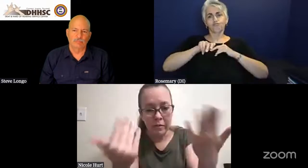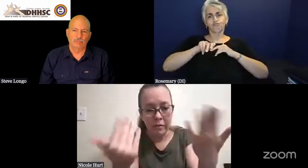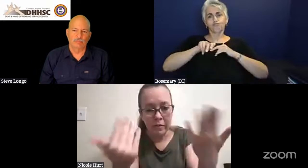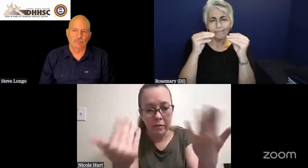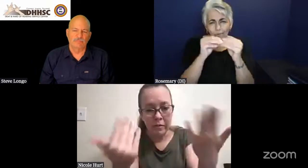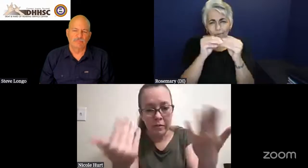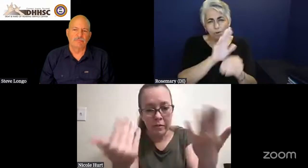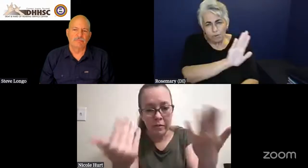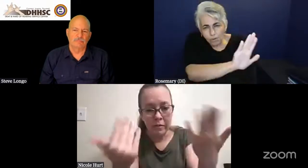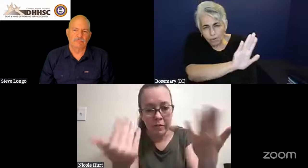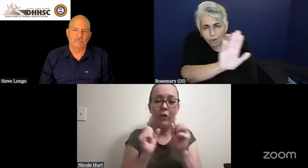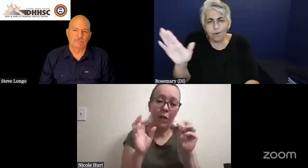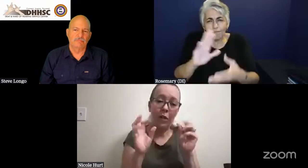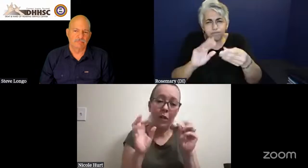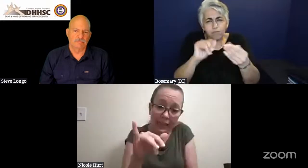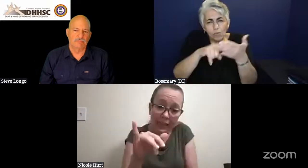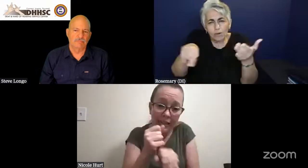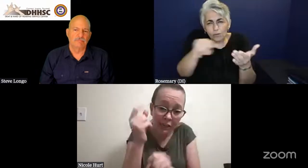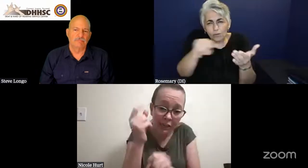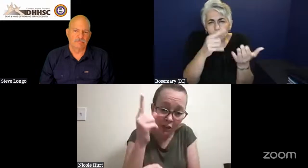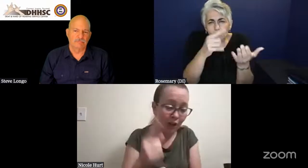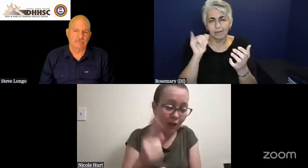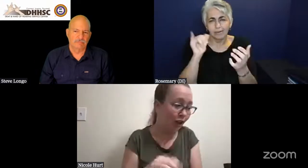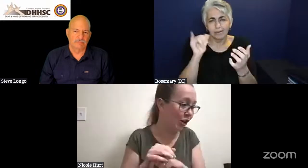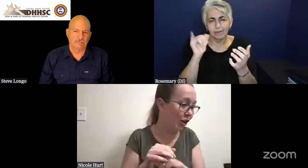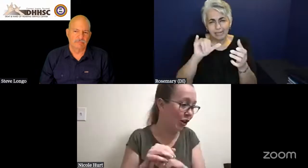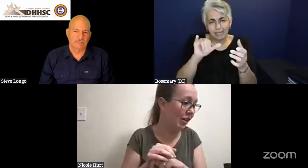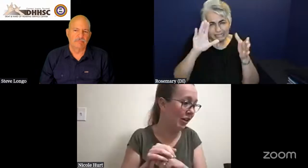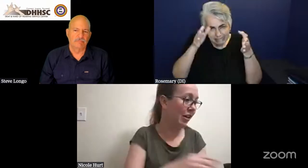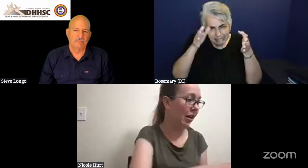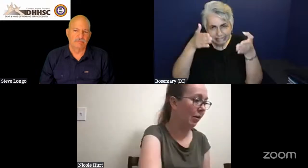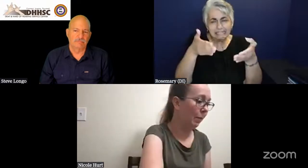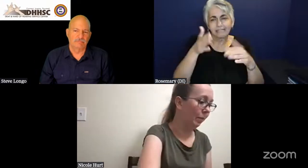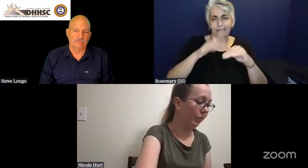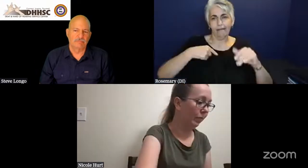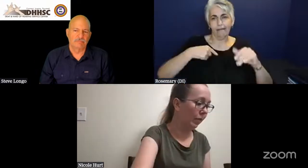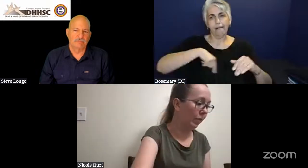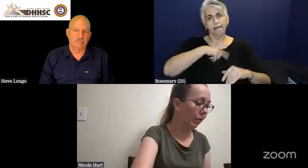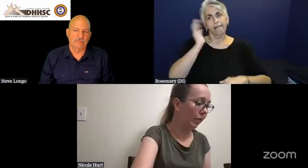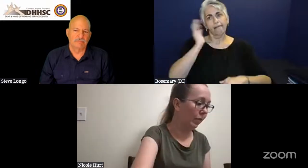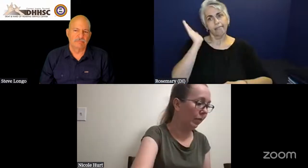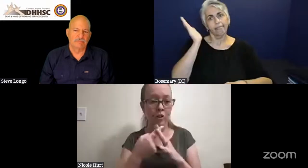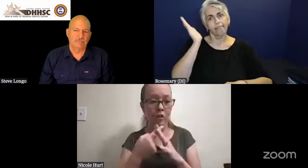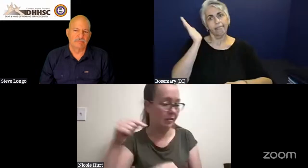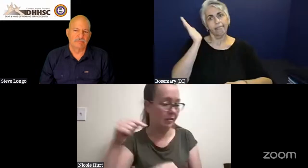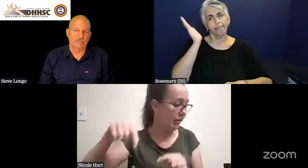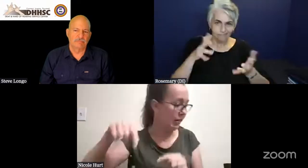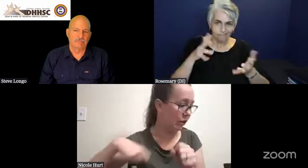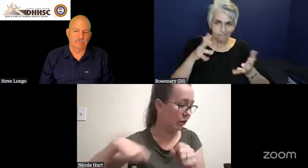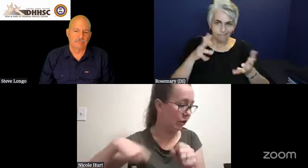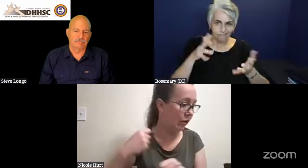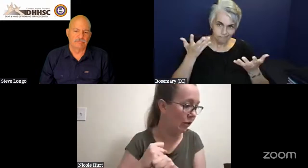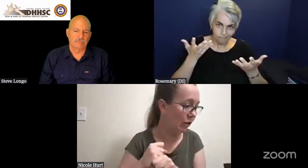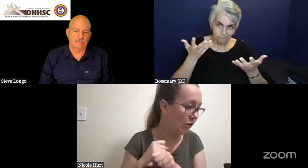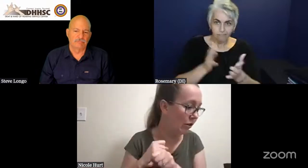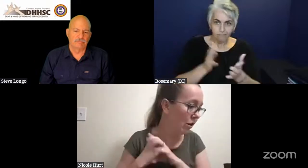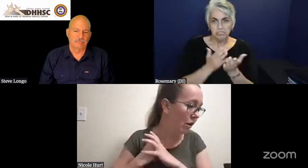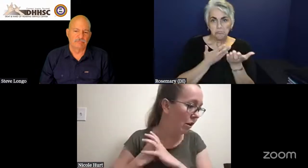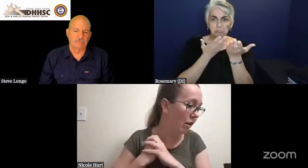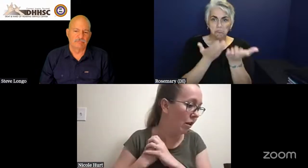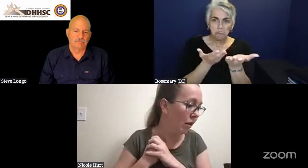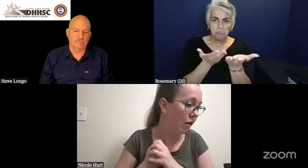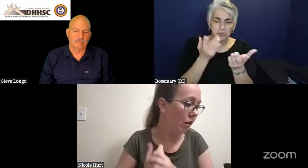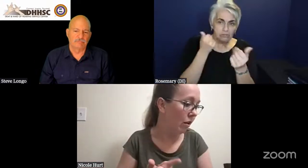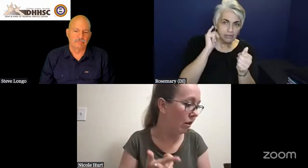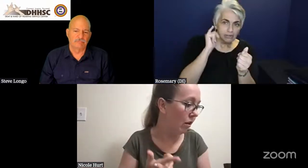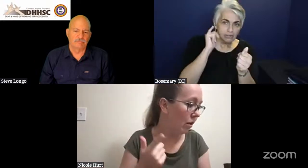learn from their points and make it their time. Make it more about what they have to say, what they want, the focus being